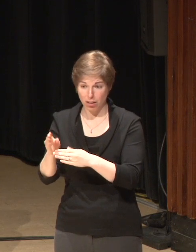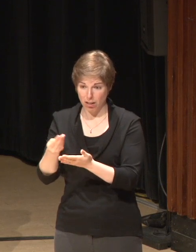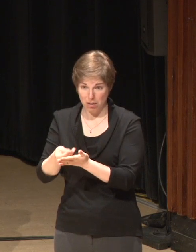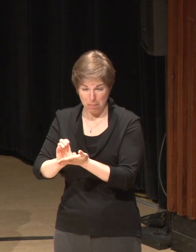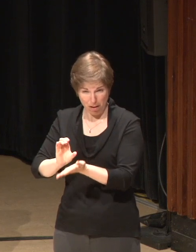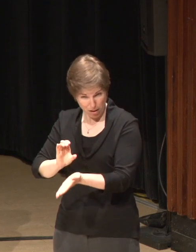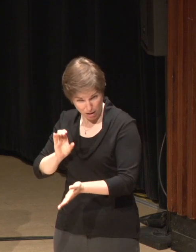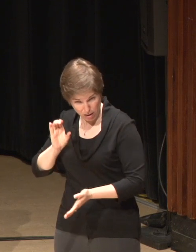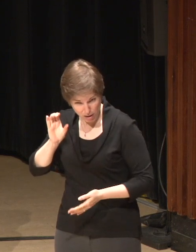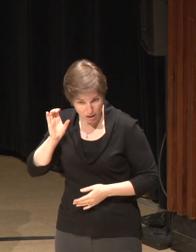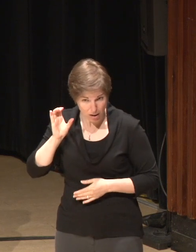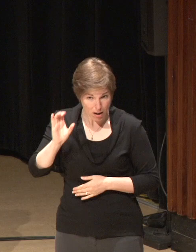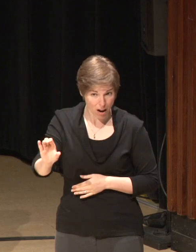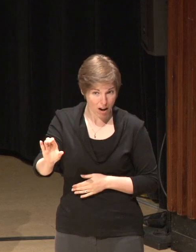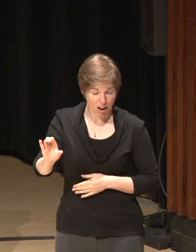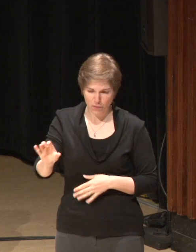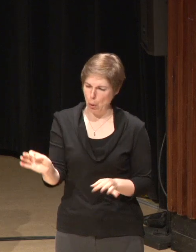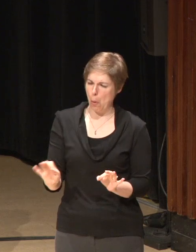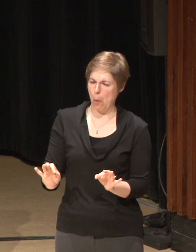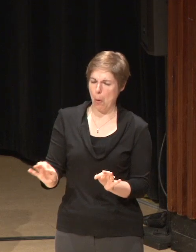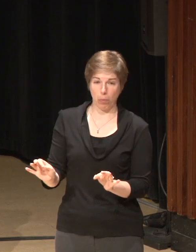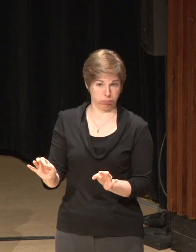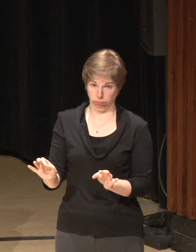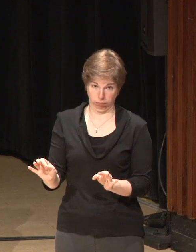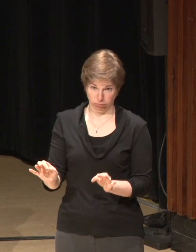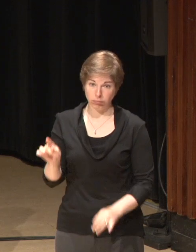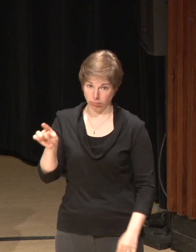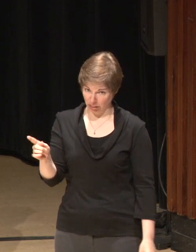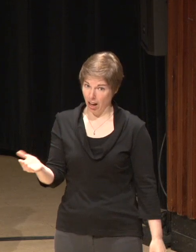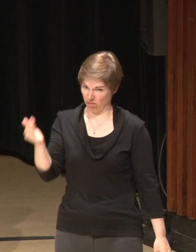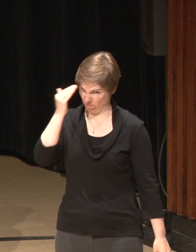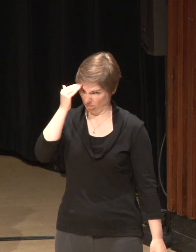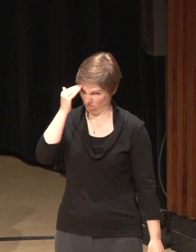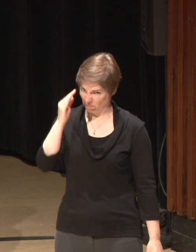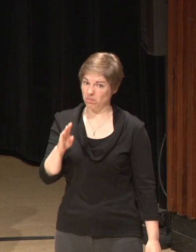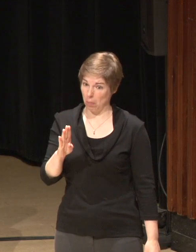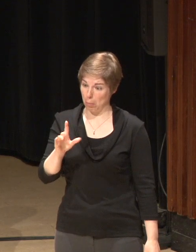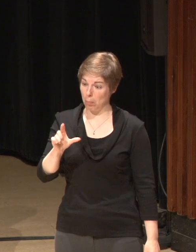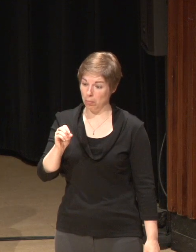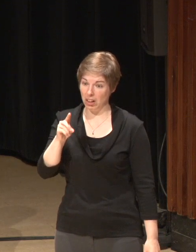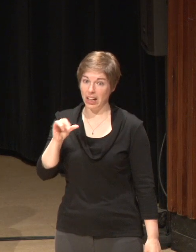they're pretty bloody sure that there's oil and gas at the end of the rainbow.